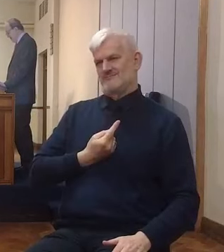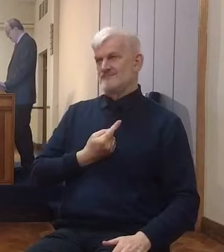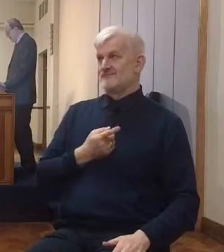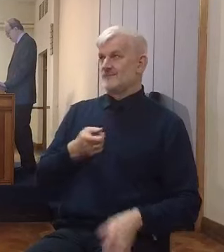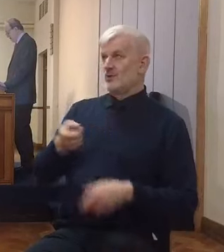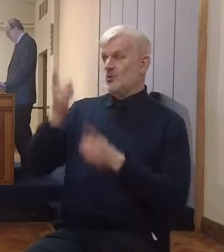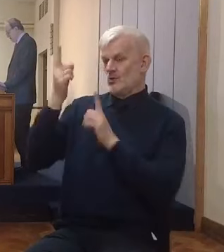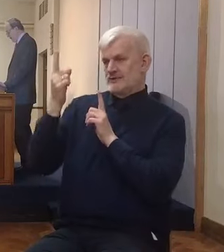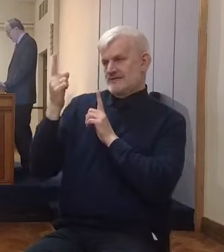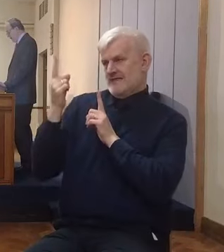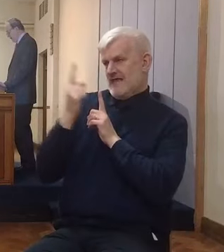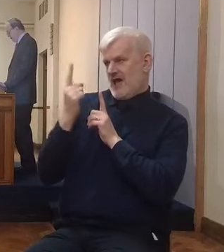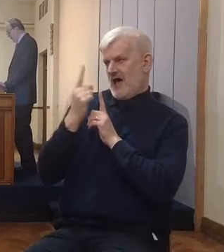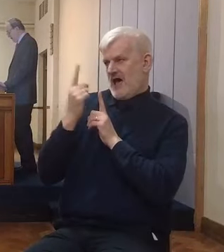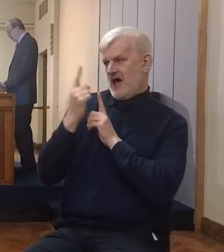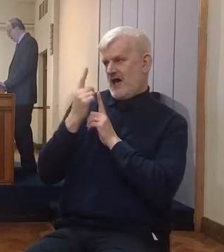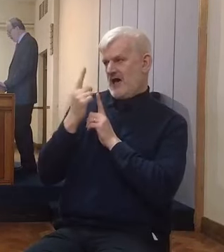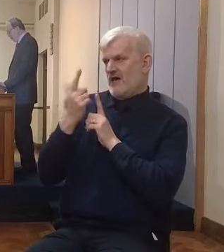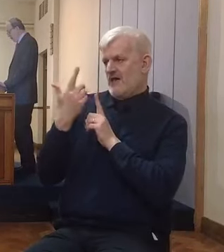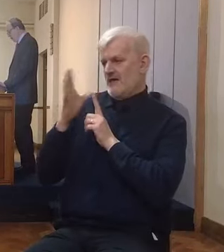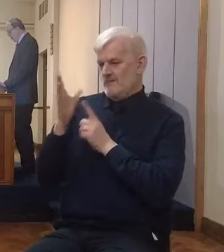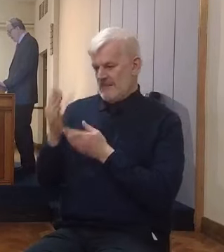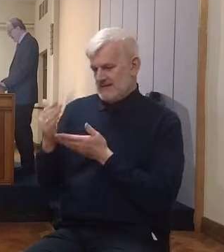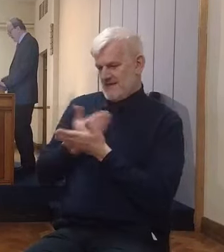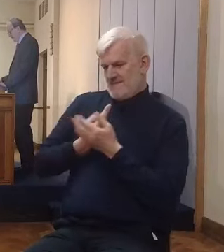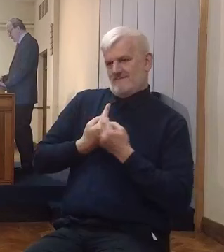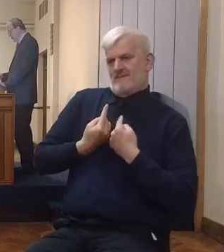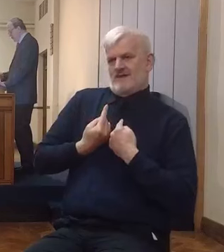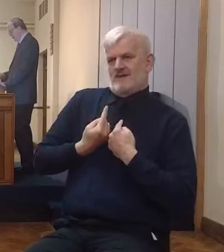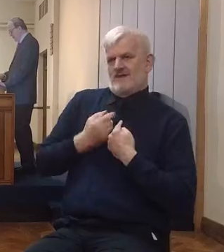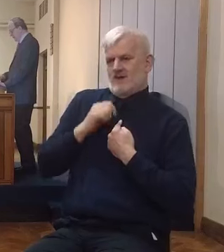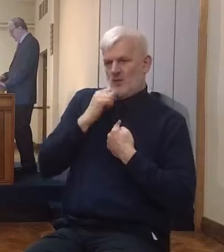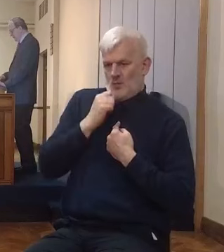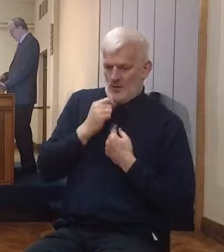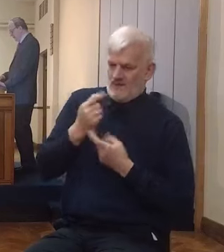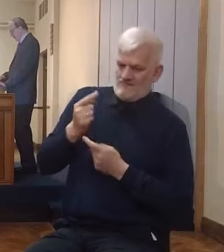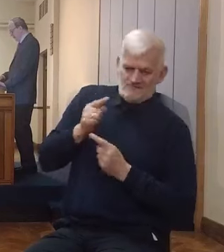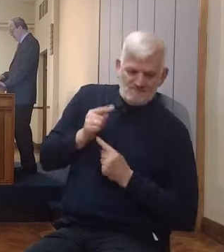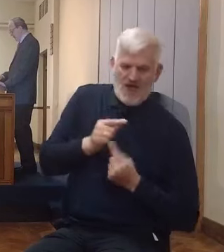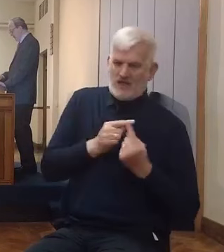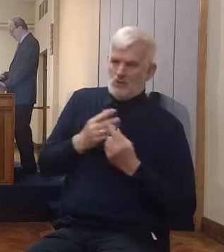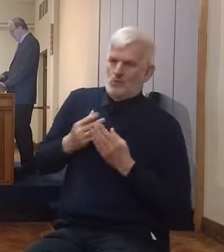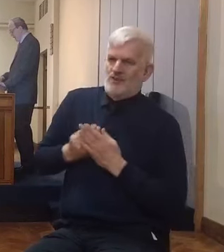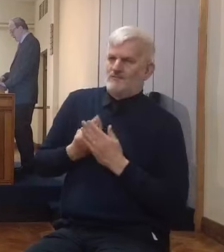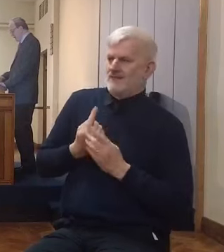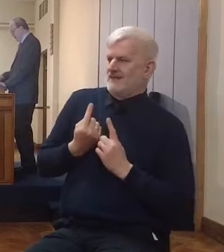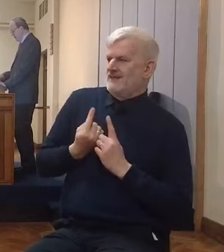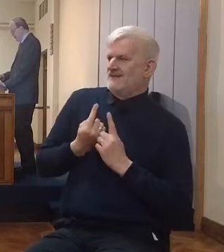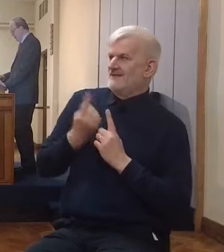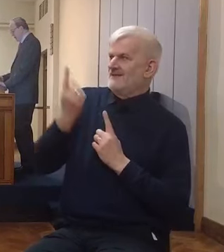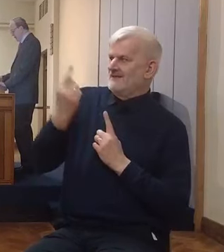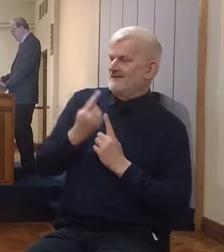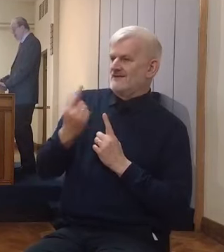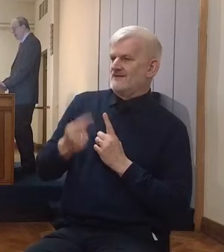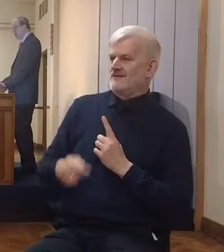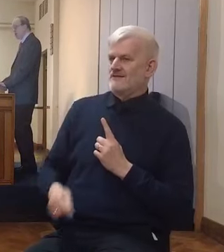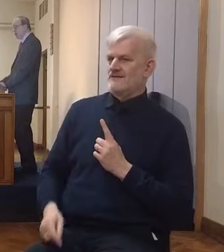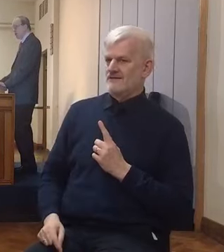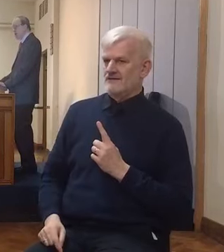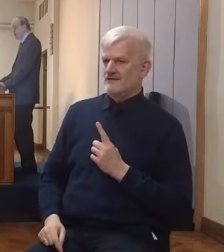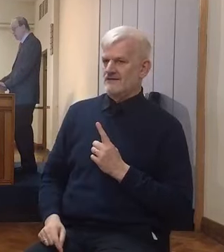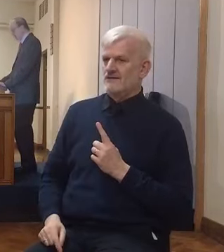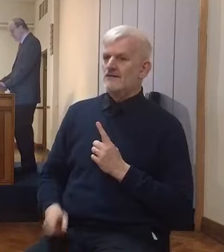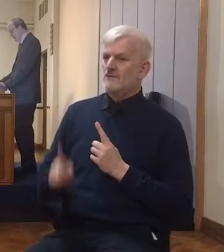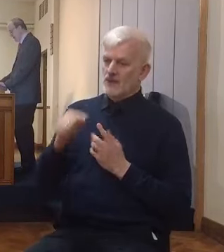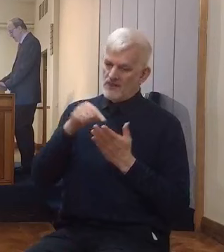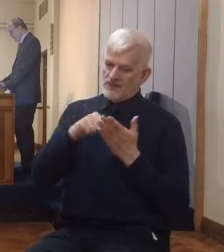near that justifieth me. Who will contend with me? You can see this being quoted by the Apostle